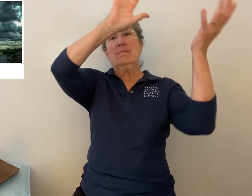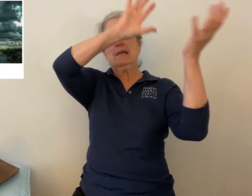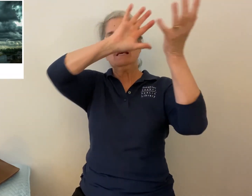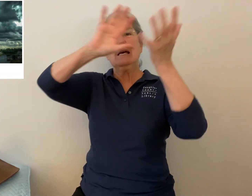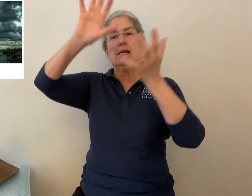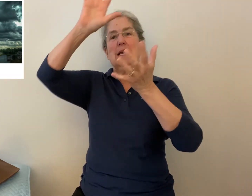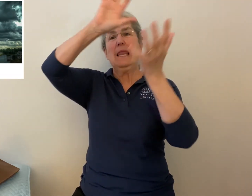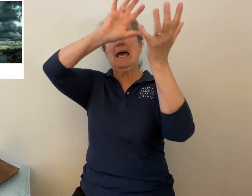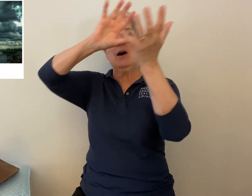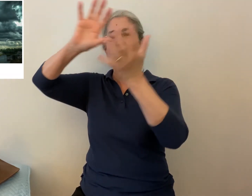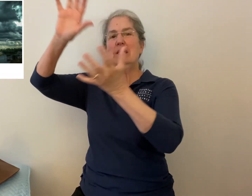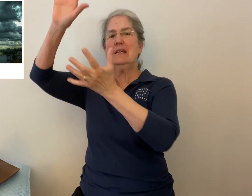be cloudy,